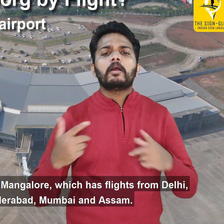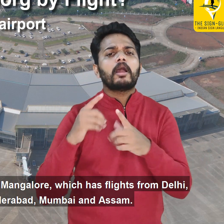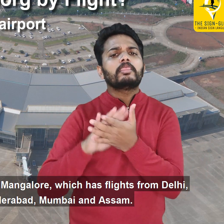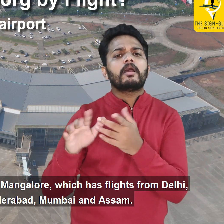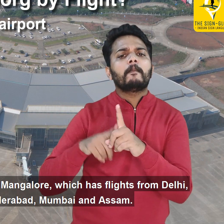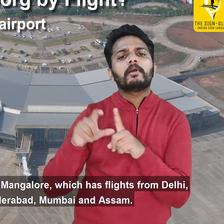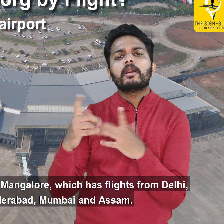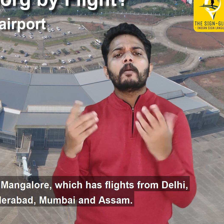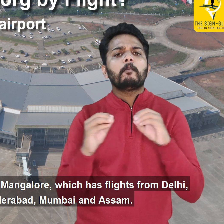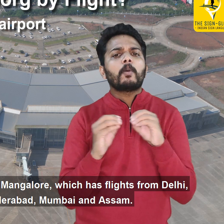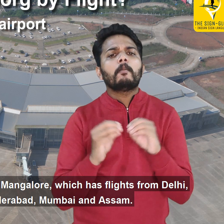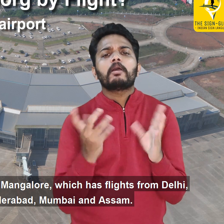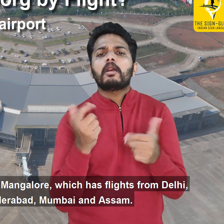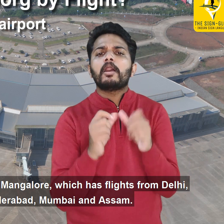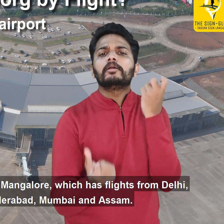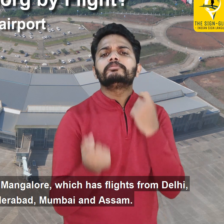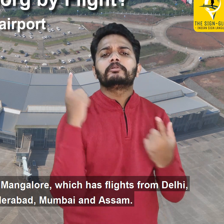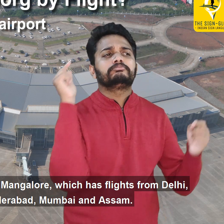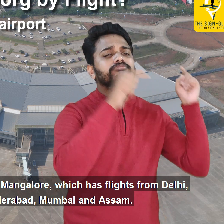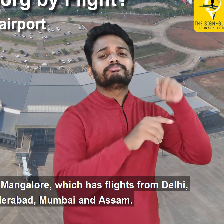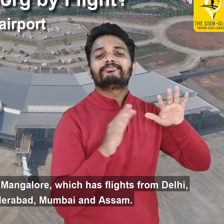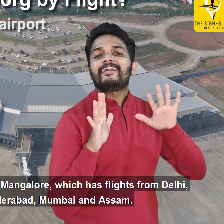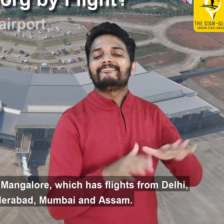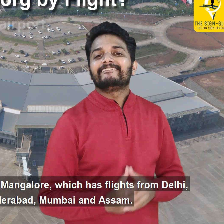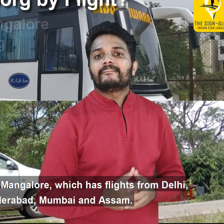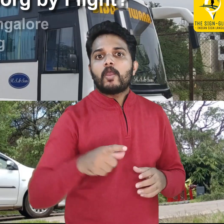Kolkata, Hyderabad, Mumbai, and Assam.